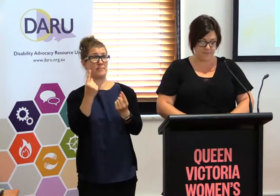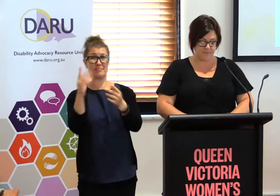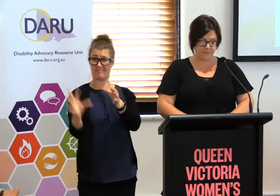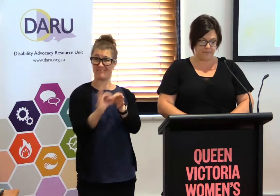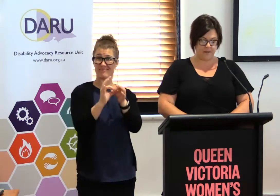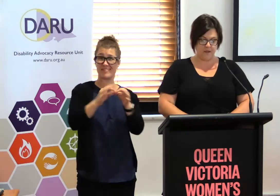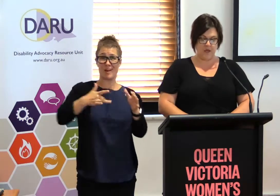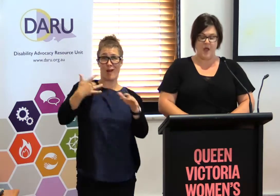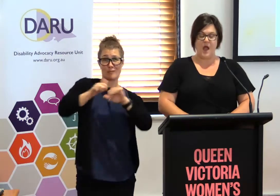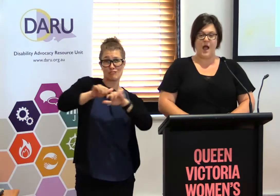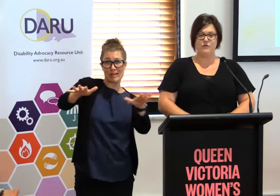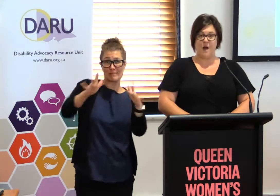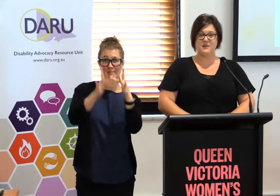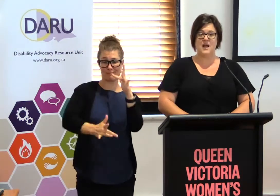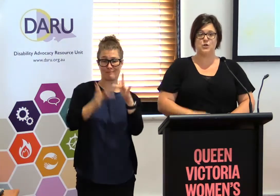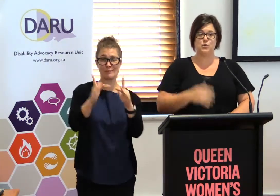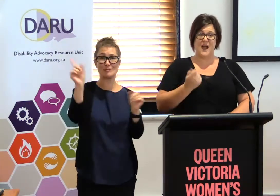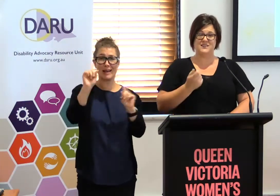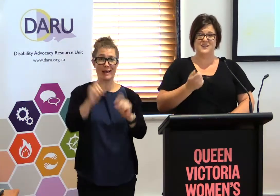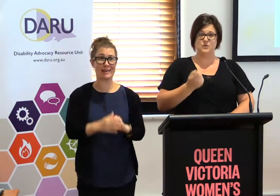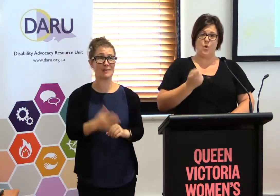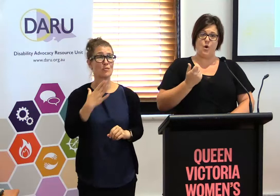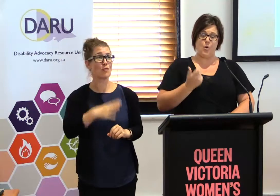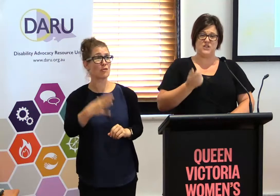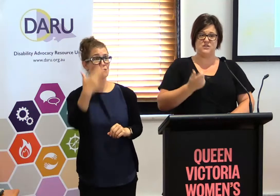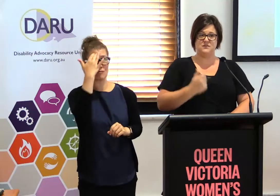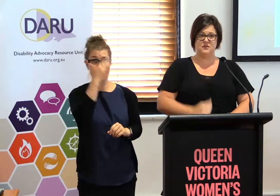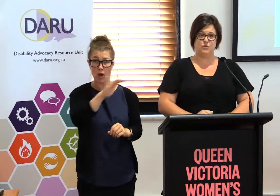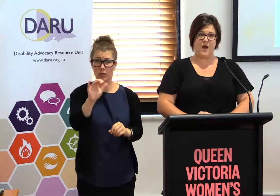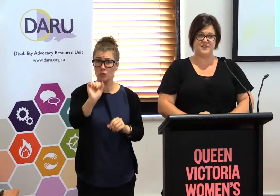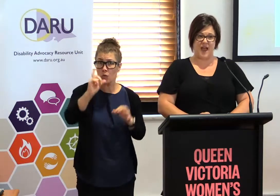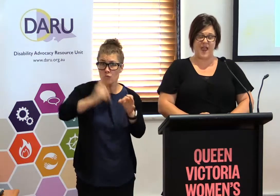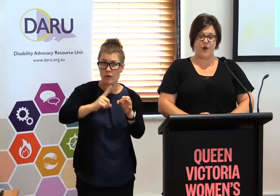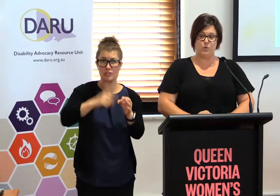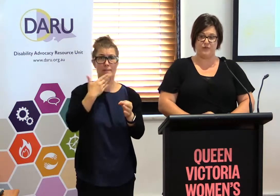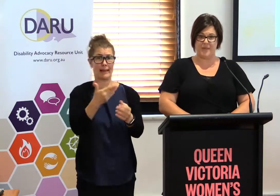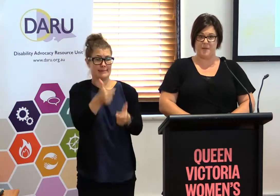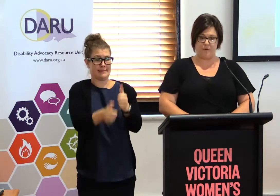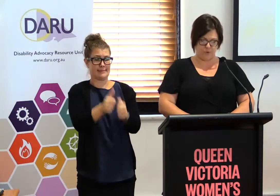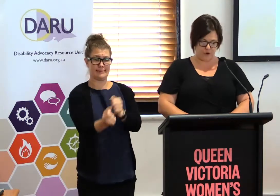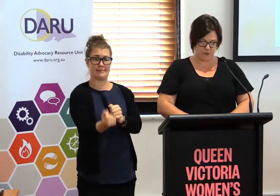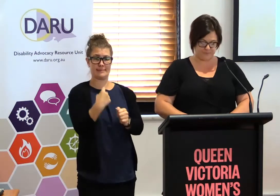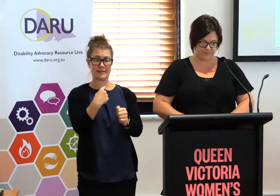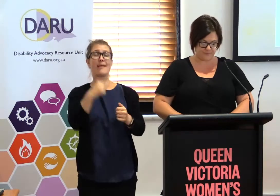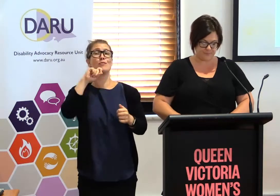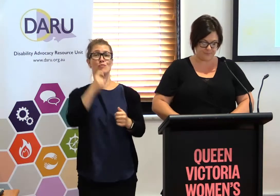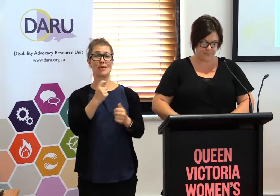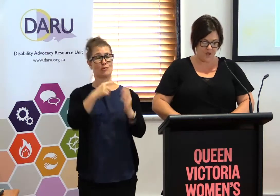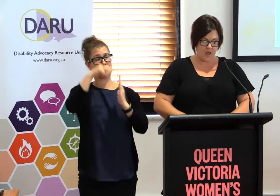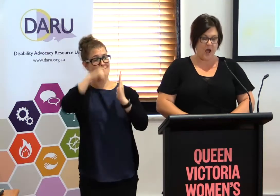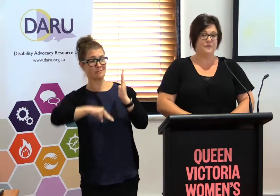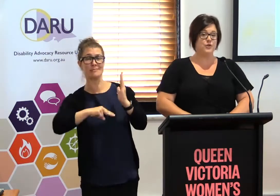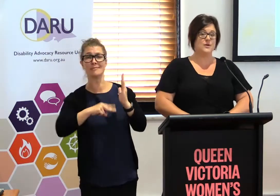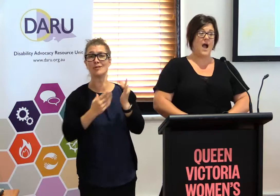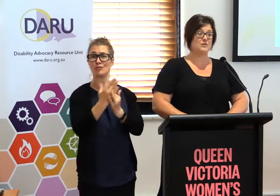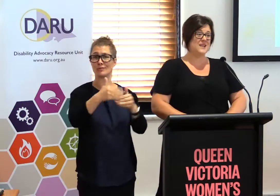today. A reminder to text in your questions throughout the day and I will read them out for you.